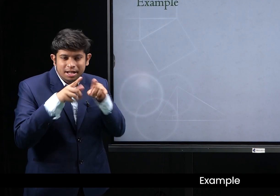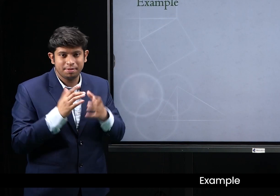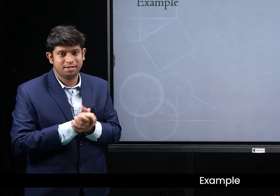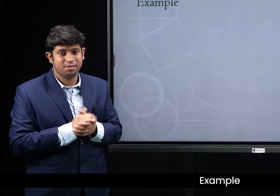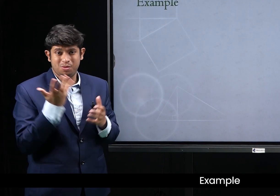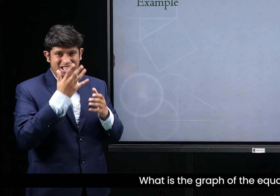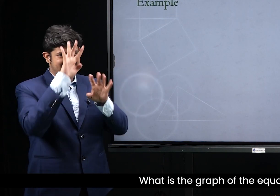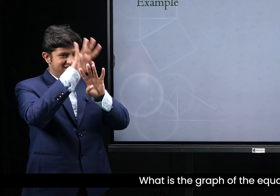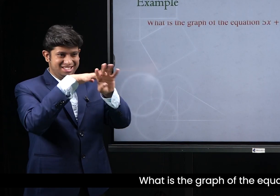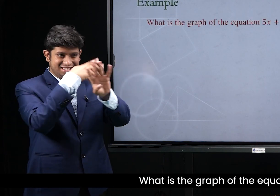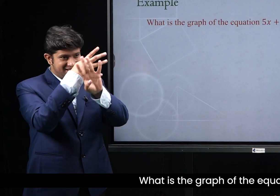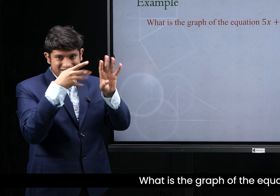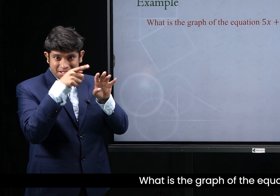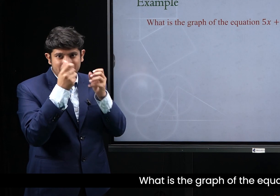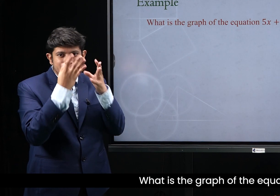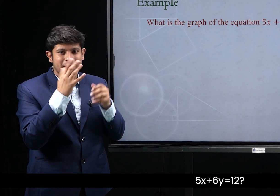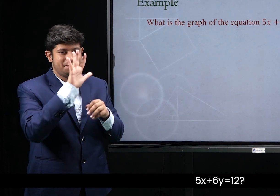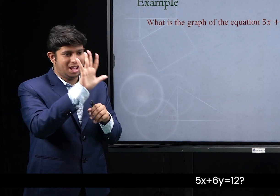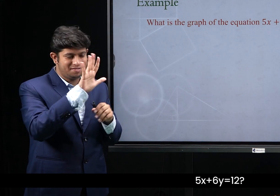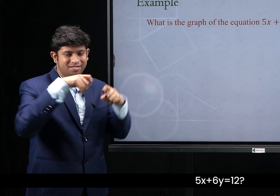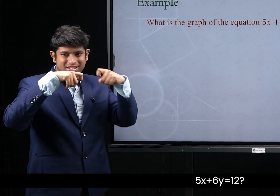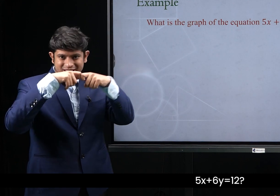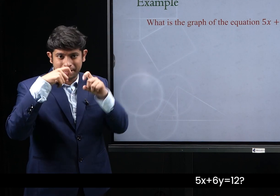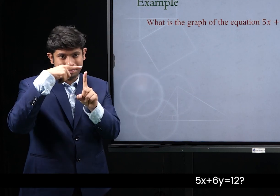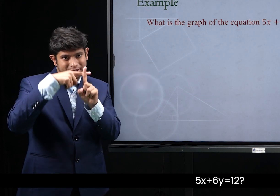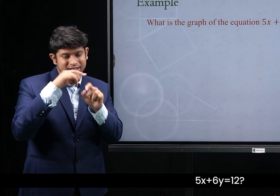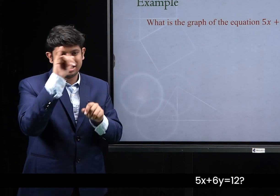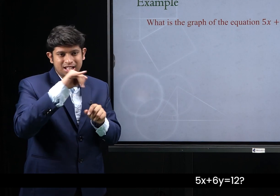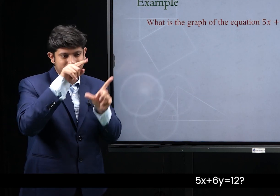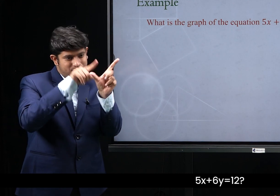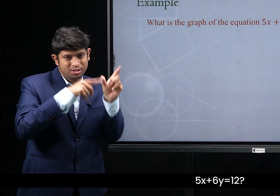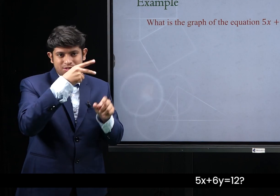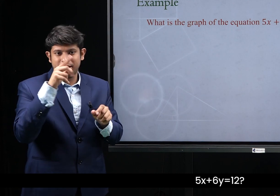Example: what is the graph of the equation 5x plus 6y is equal to 12?